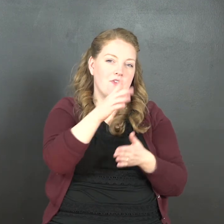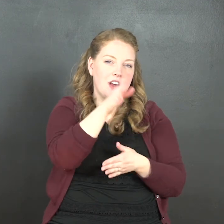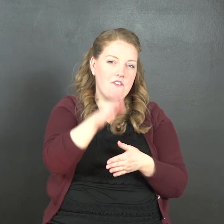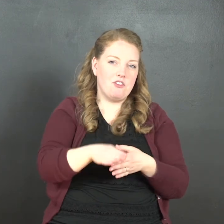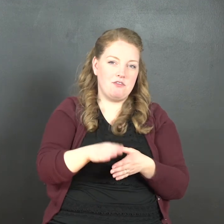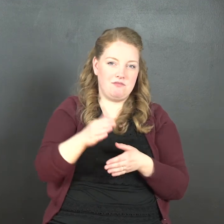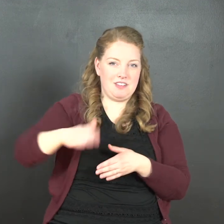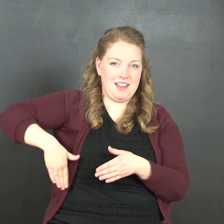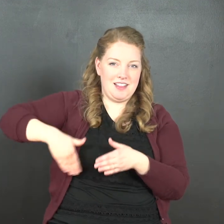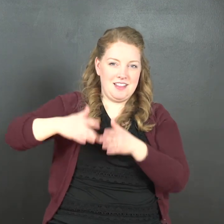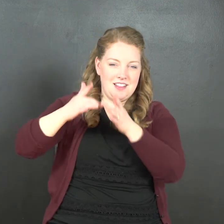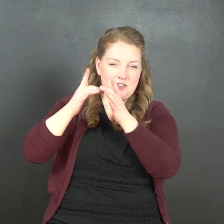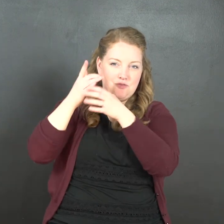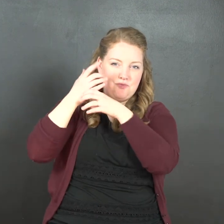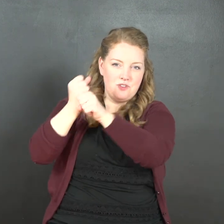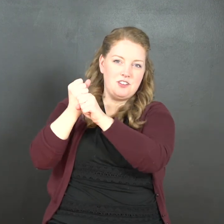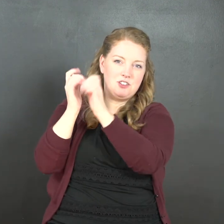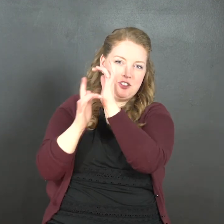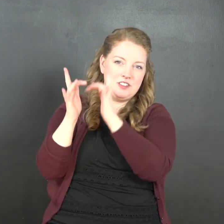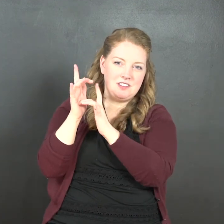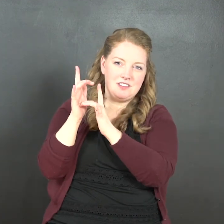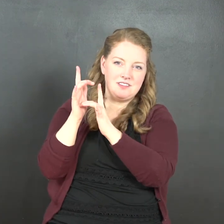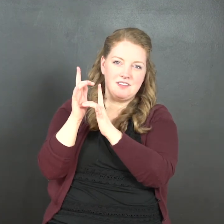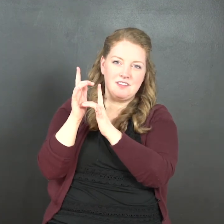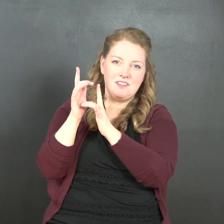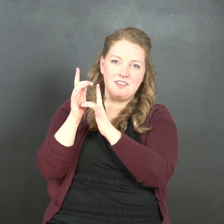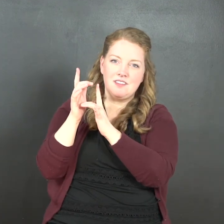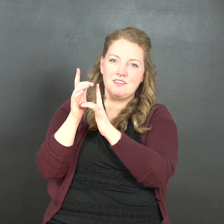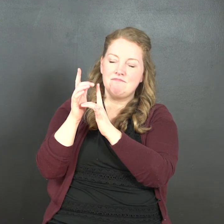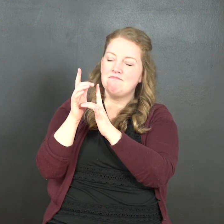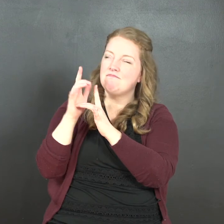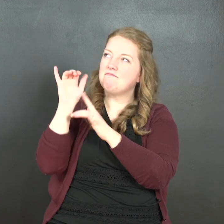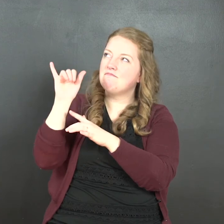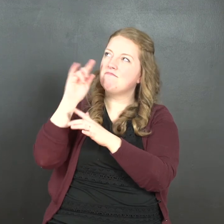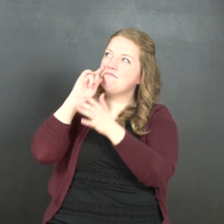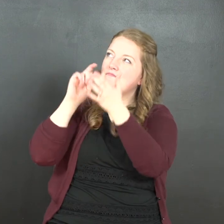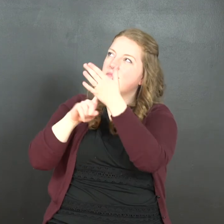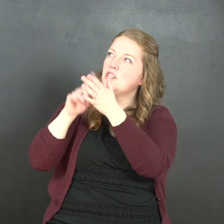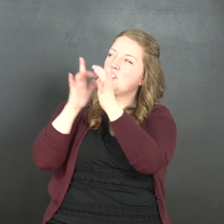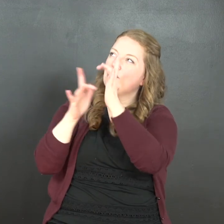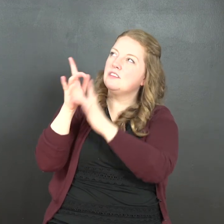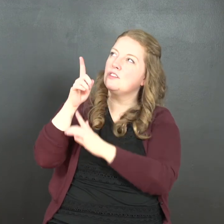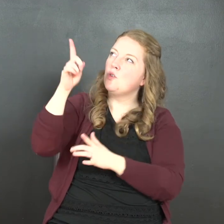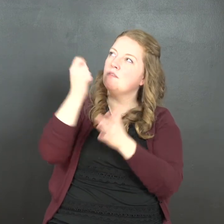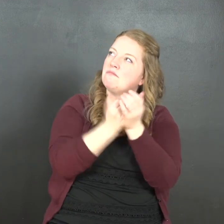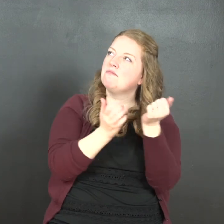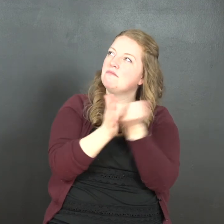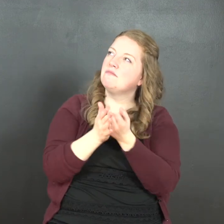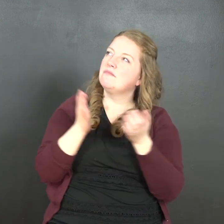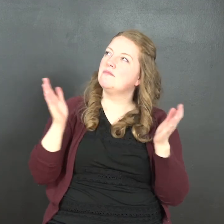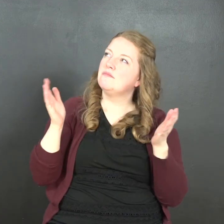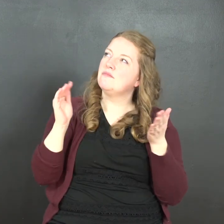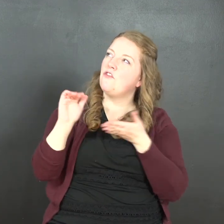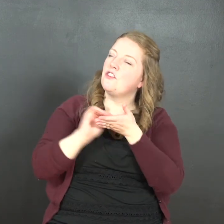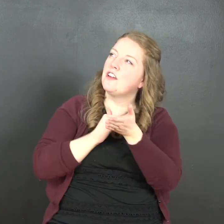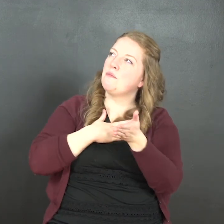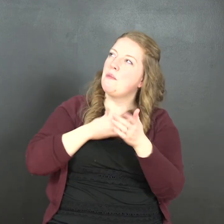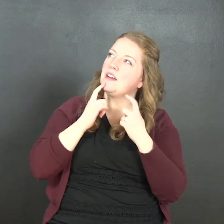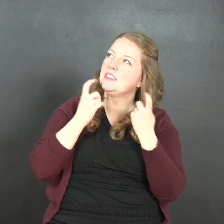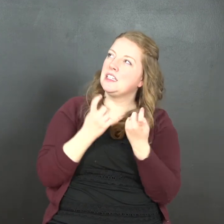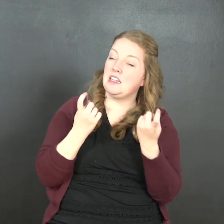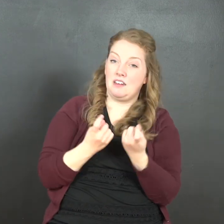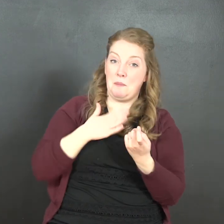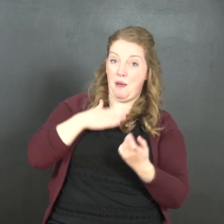resurrection for your sins and acknowledged him as your Savior. Can I encourage you to do that today? See, the beauty is you don't have to be in a